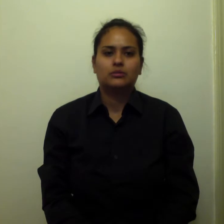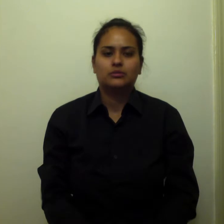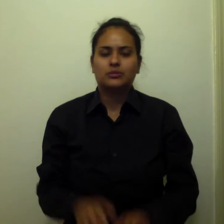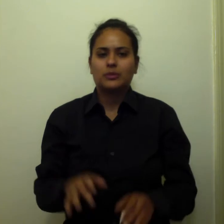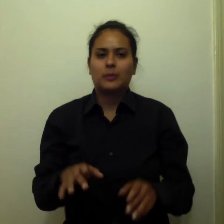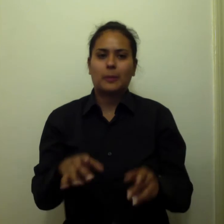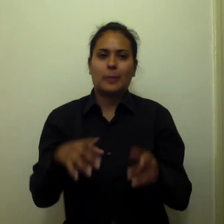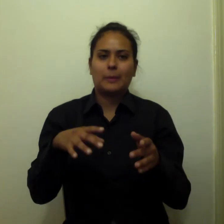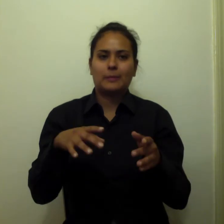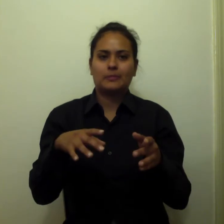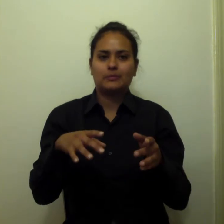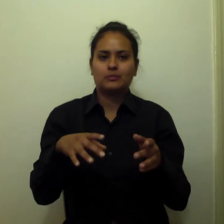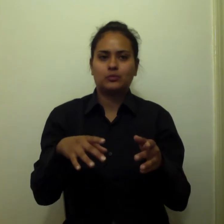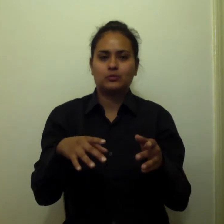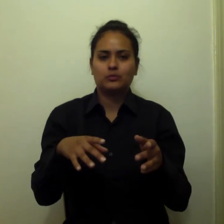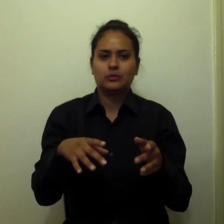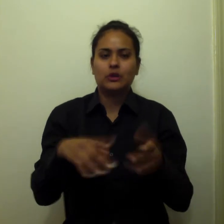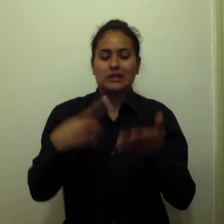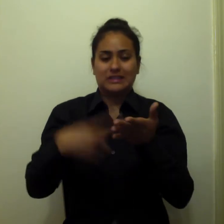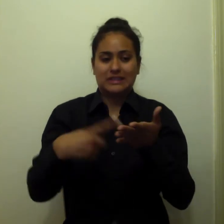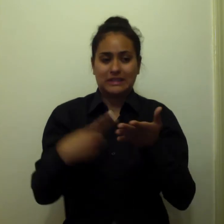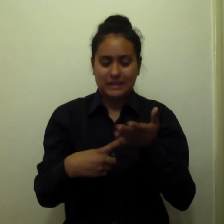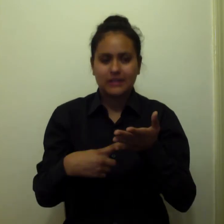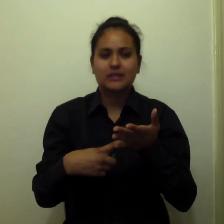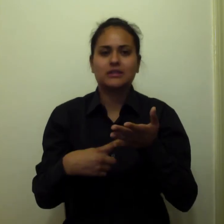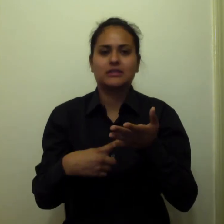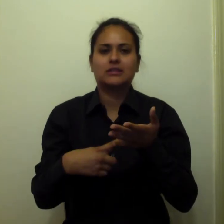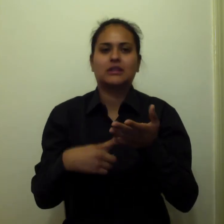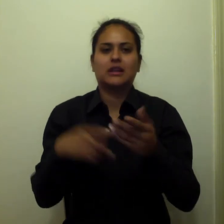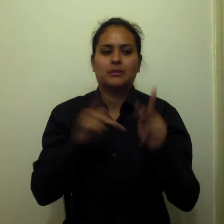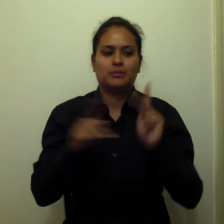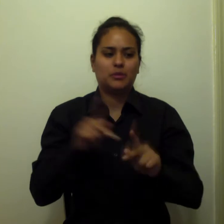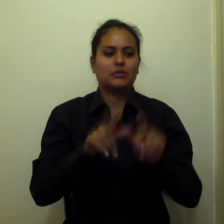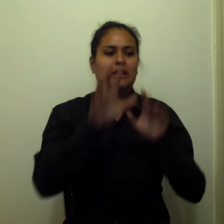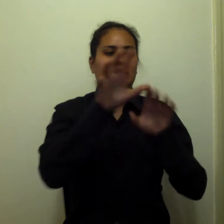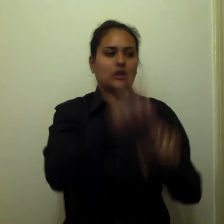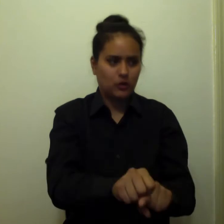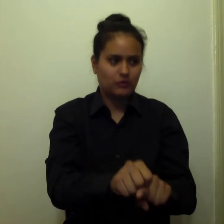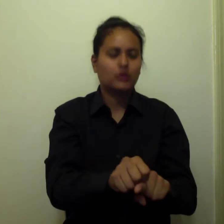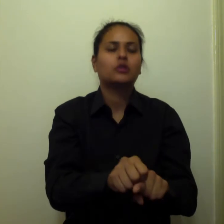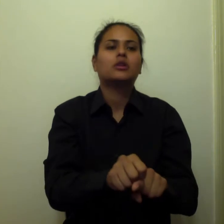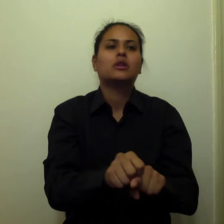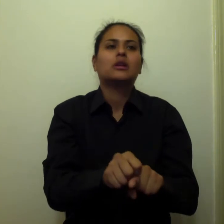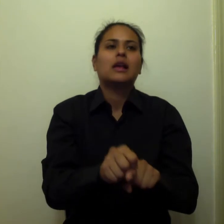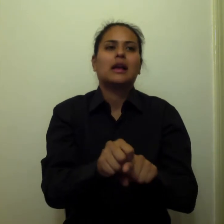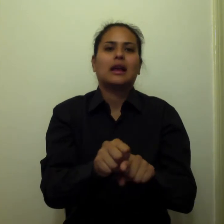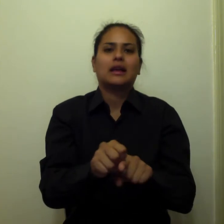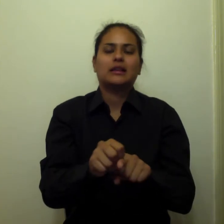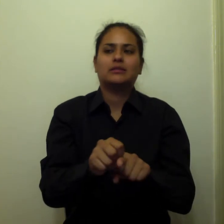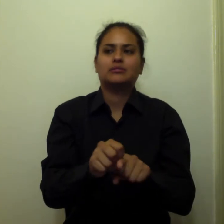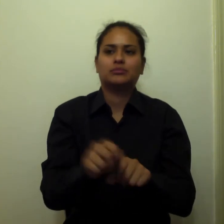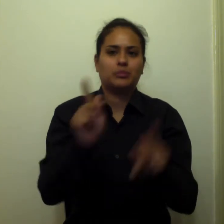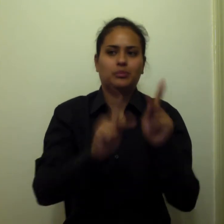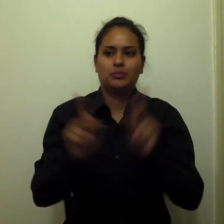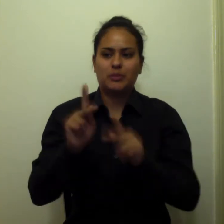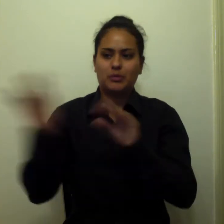my Anglo-Saxon ancestors, for example, arriving in what is now Western Europe and eventually kind of